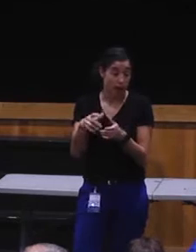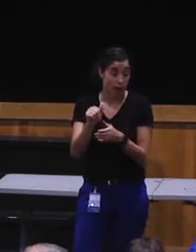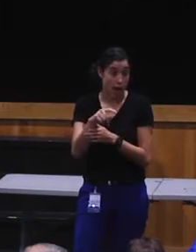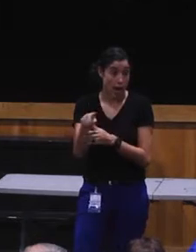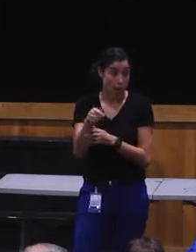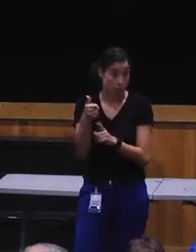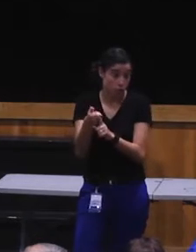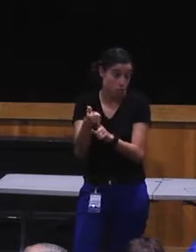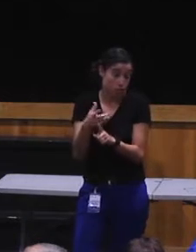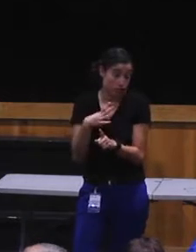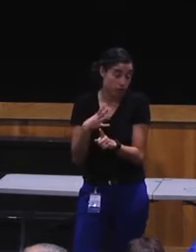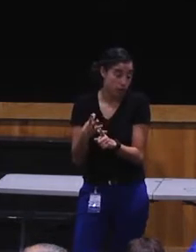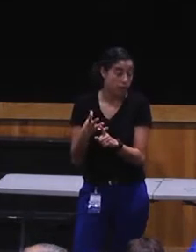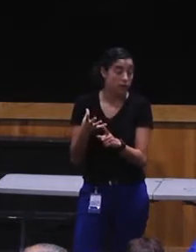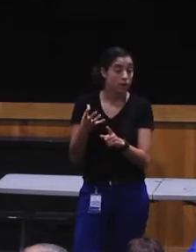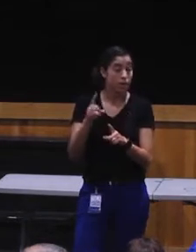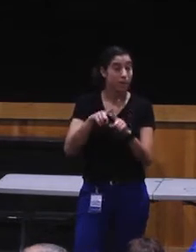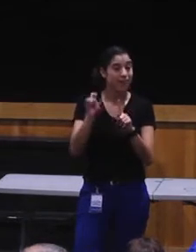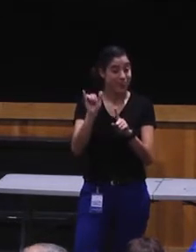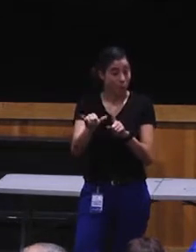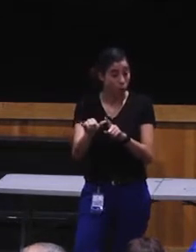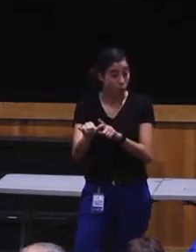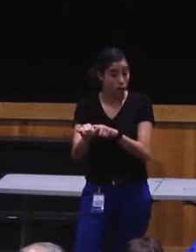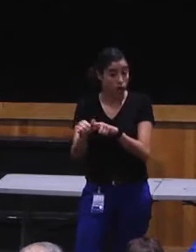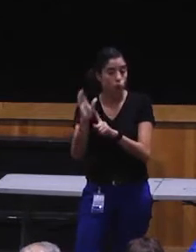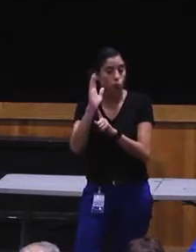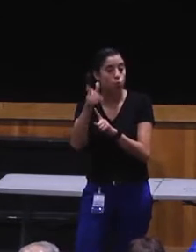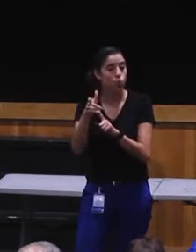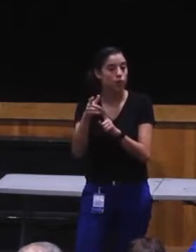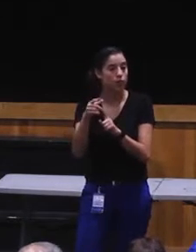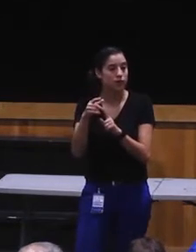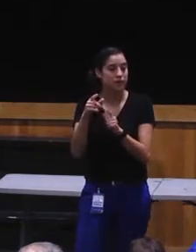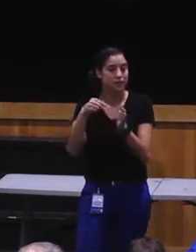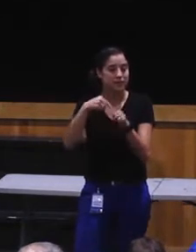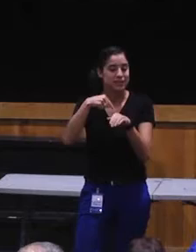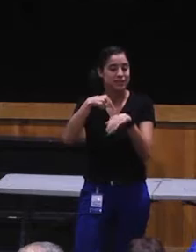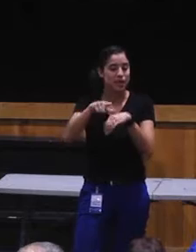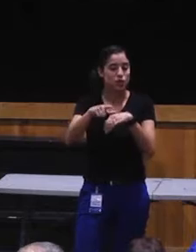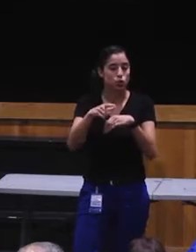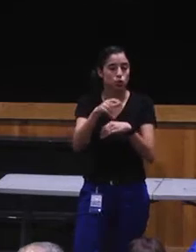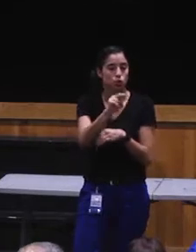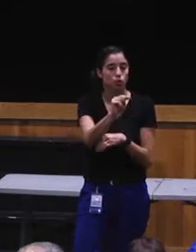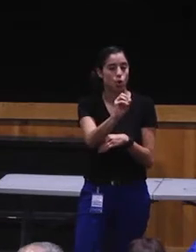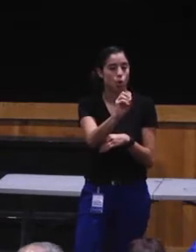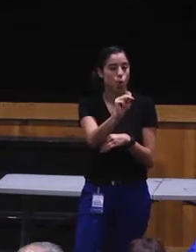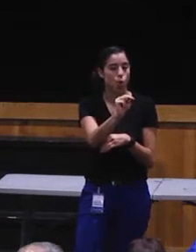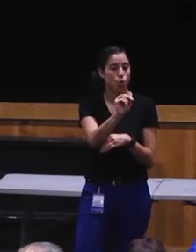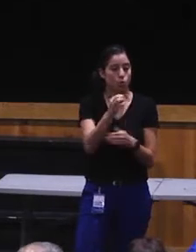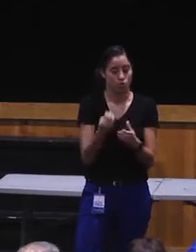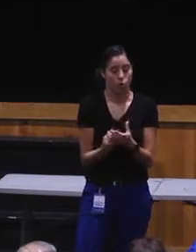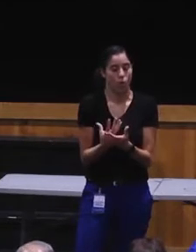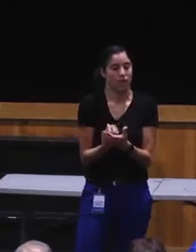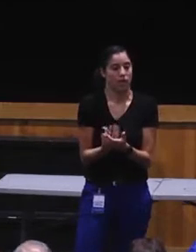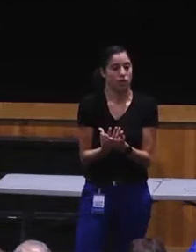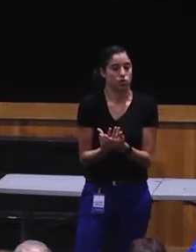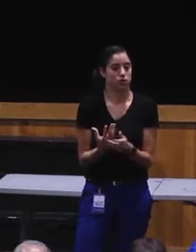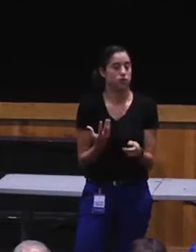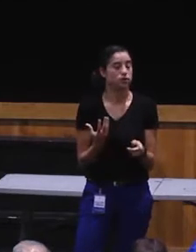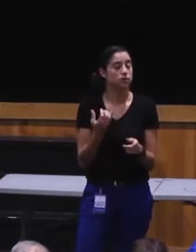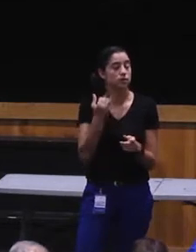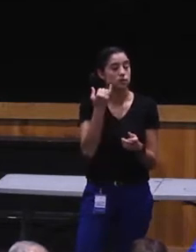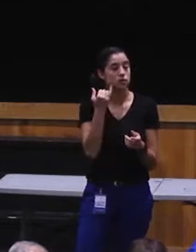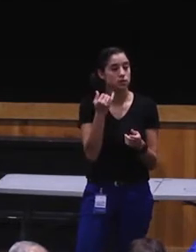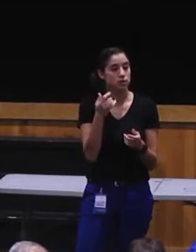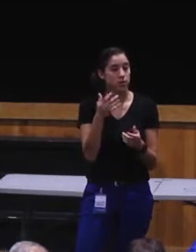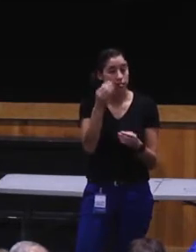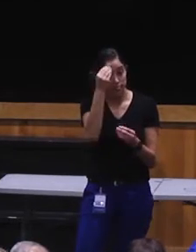fine. What that does is that will send you a push notification to the app, just like any other push notification on your smartphone, to say, hey,